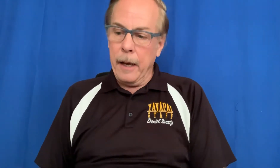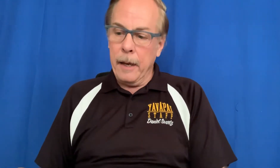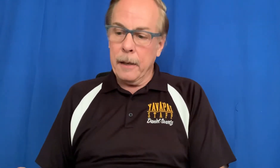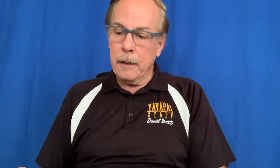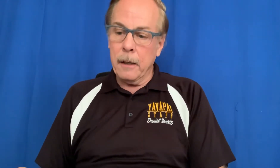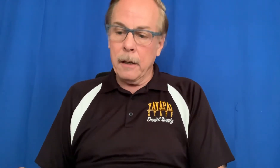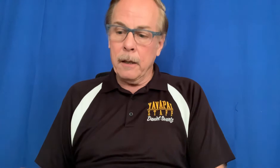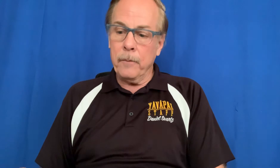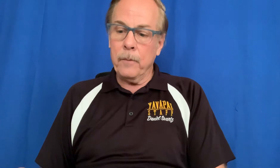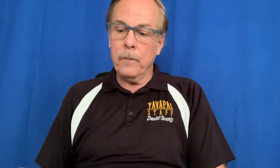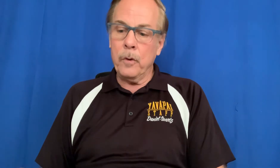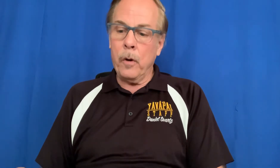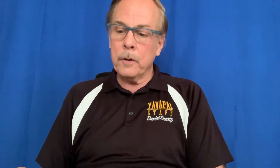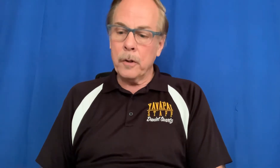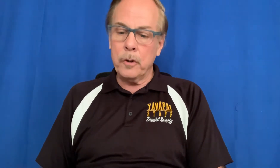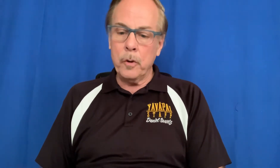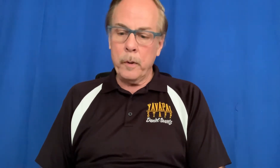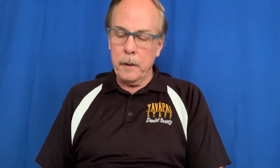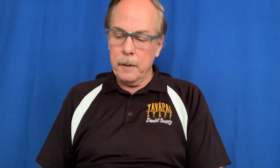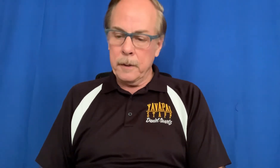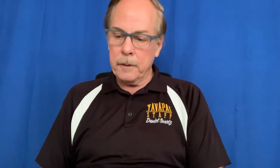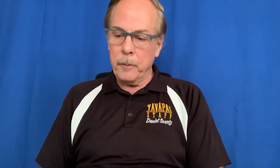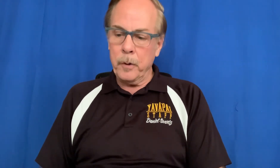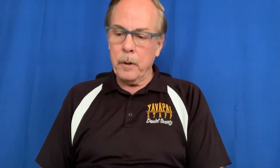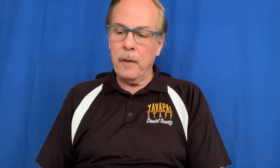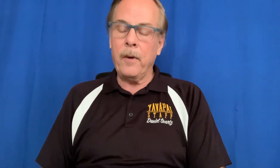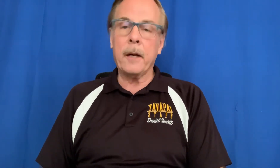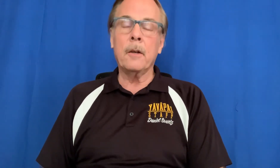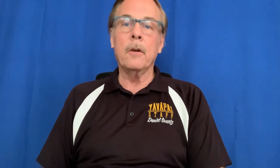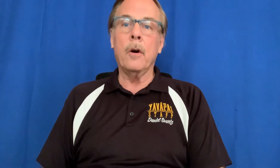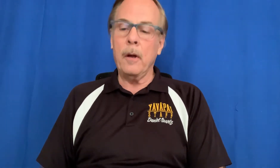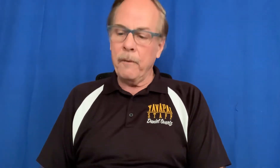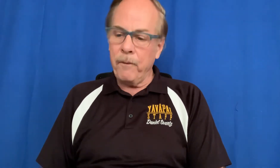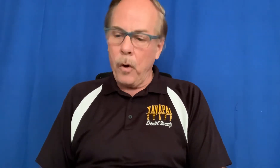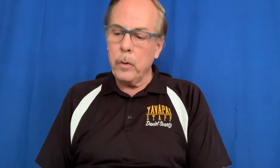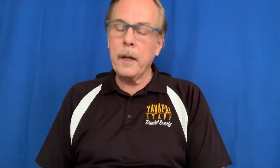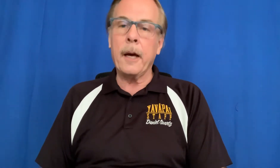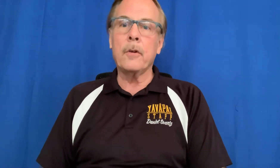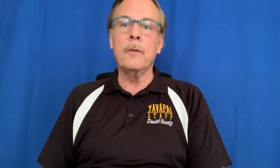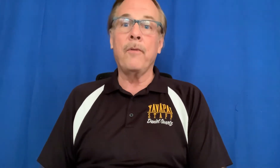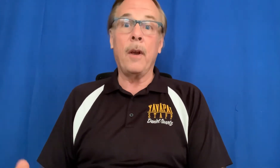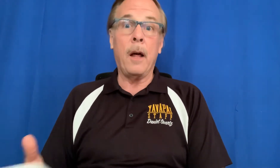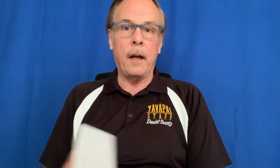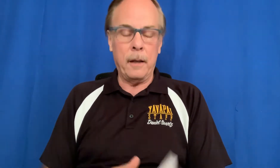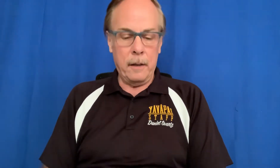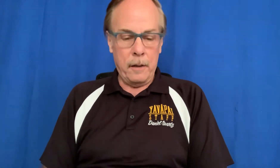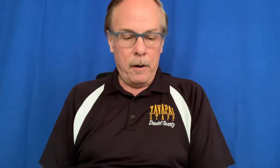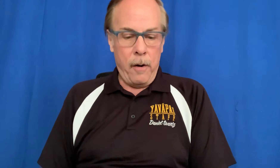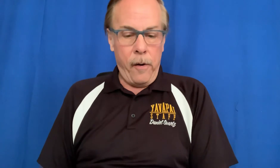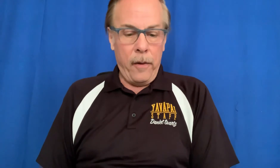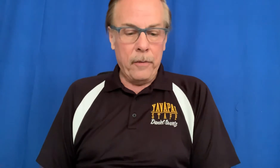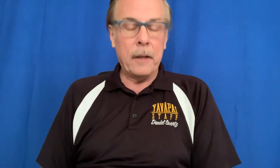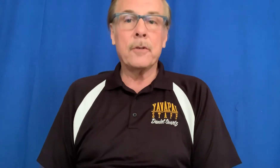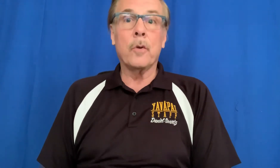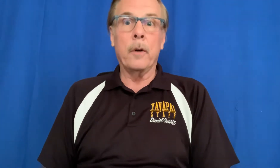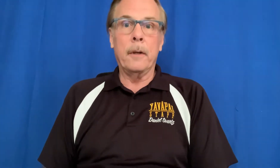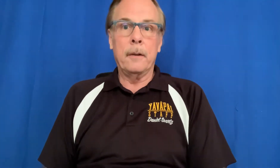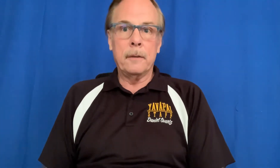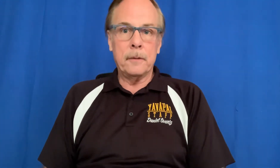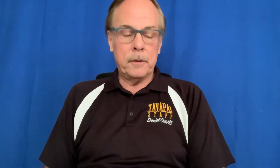And you'll also do in this subunit, if only I could fly, that story. So